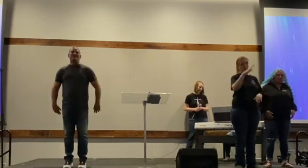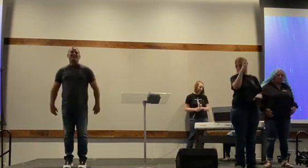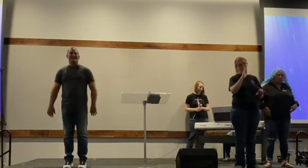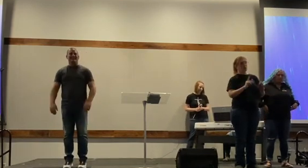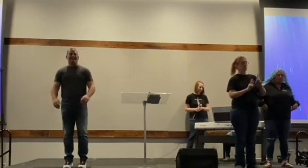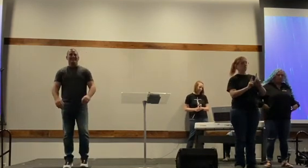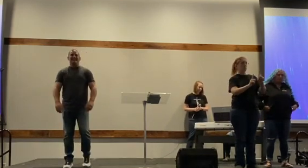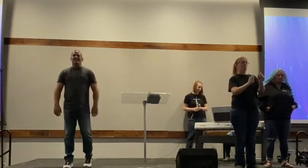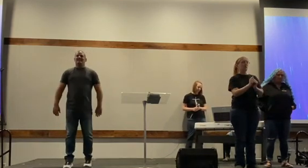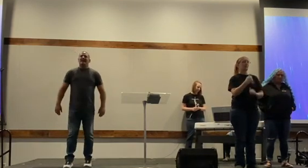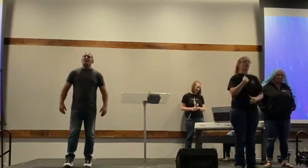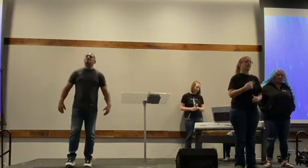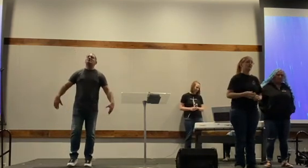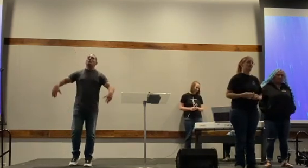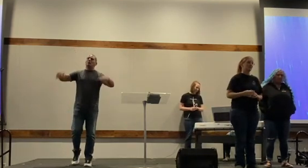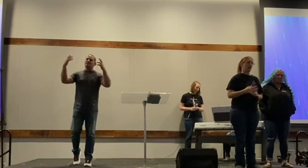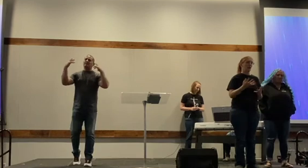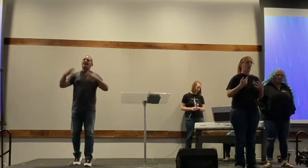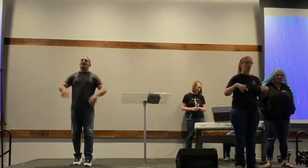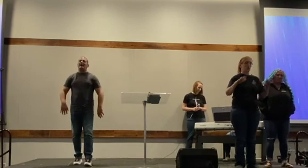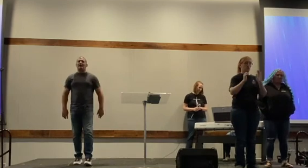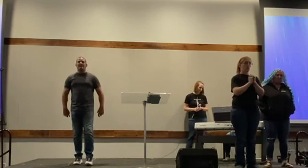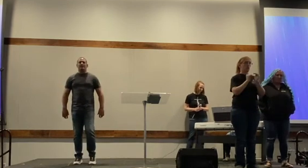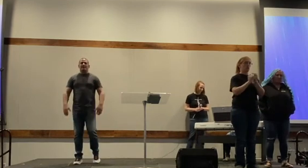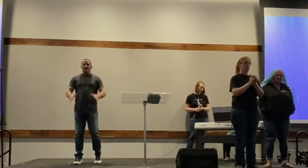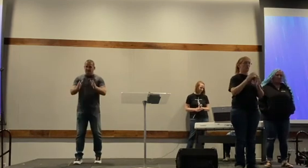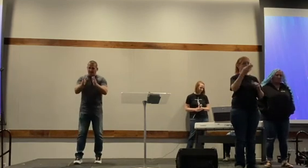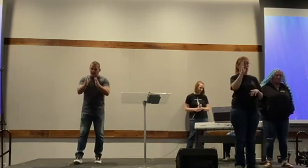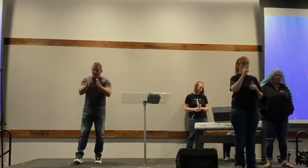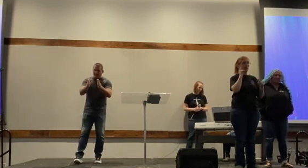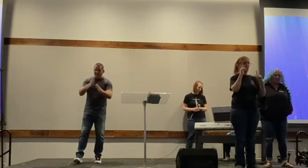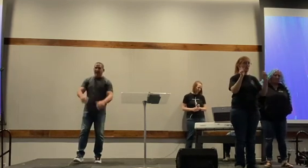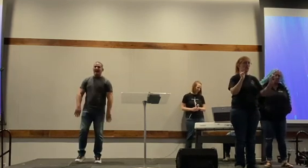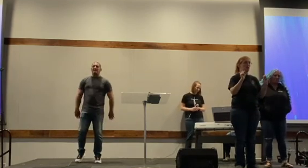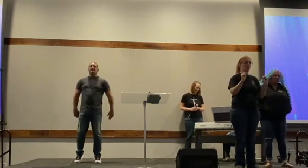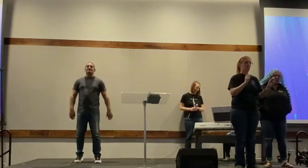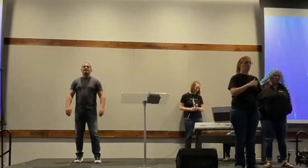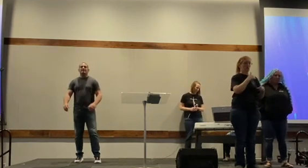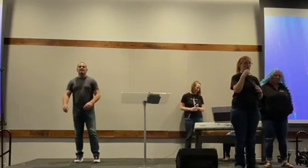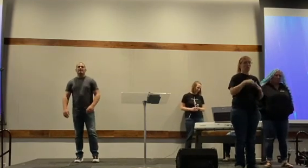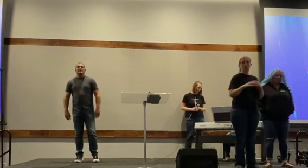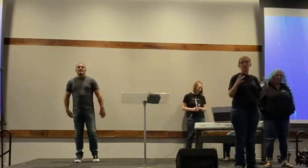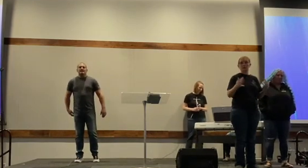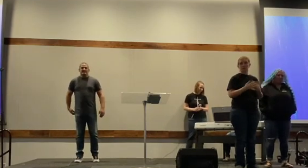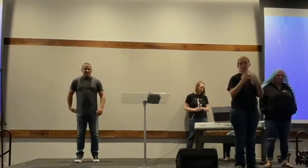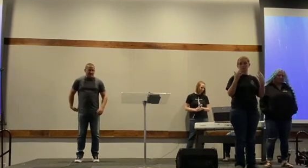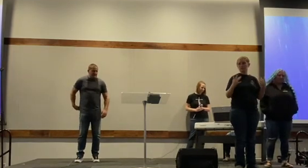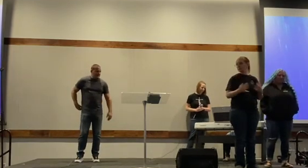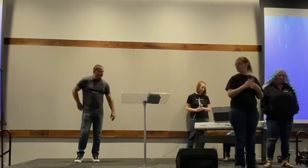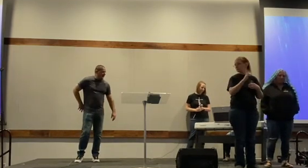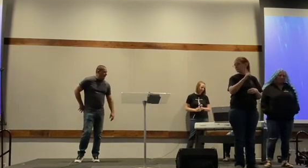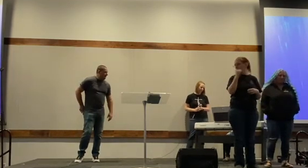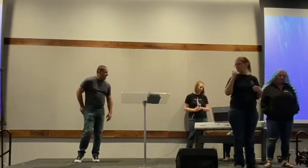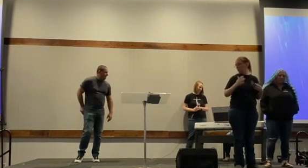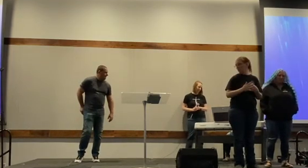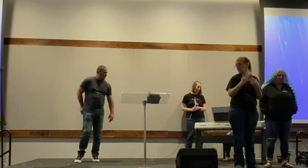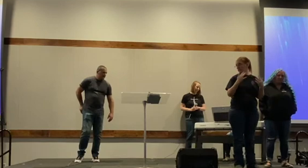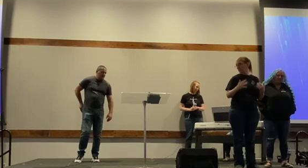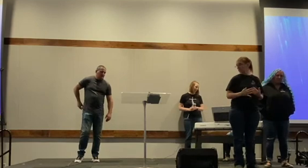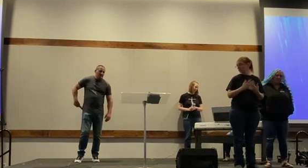with me. I want you to worship out loud. There's another in the fire. There's another in the fire.